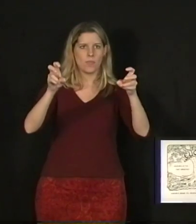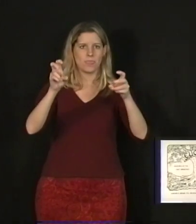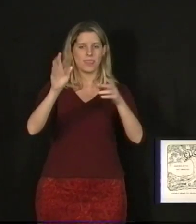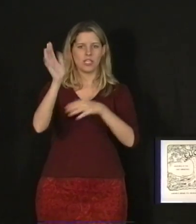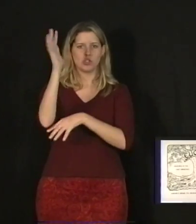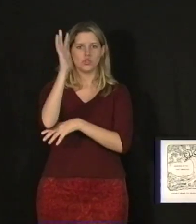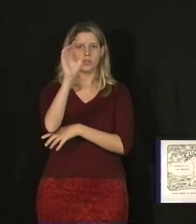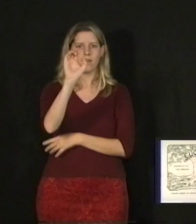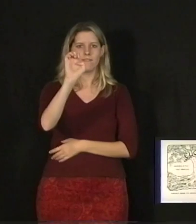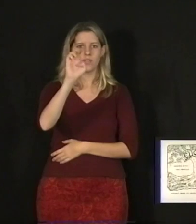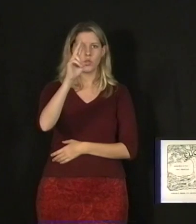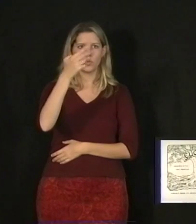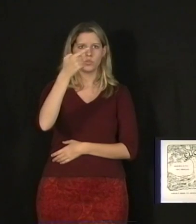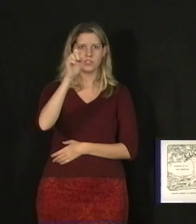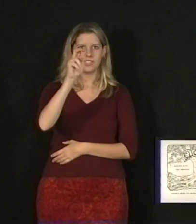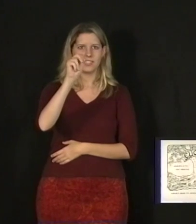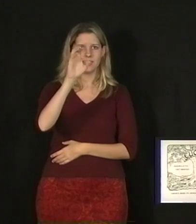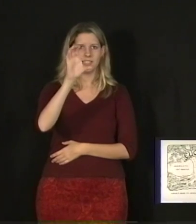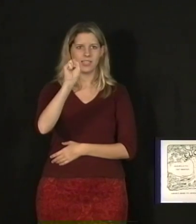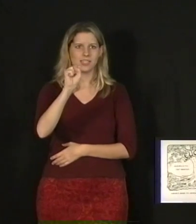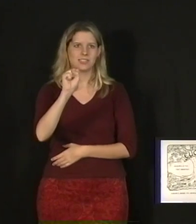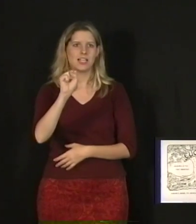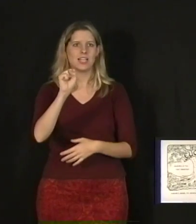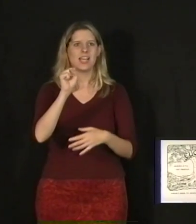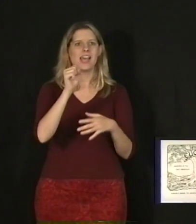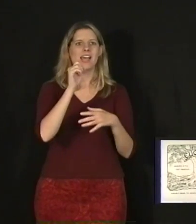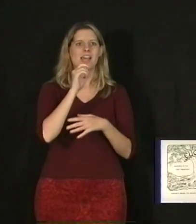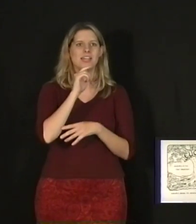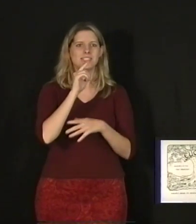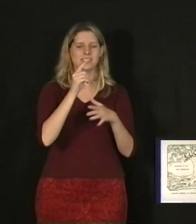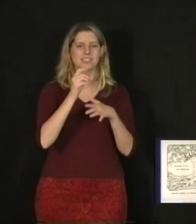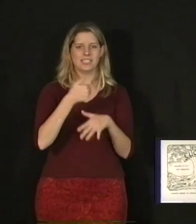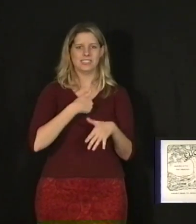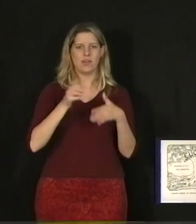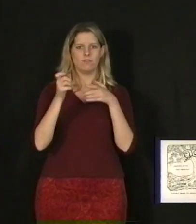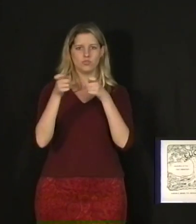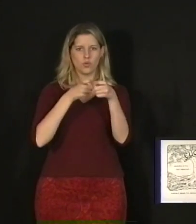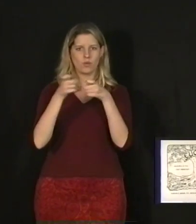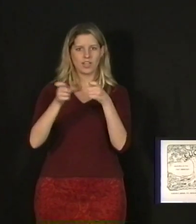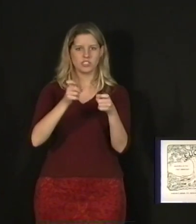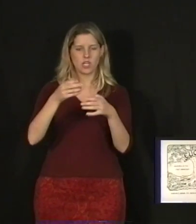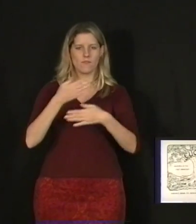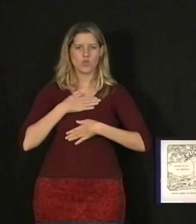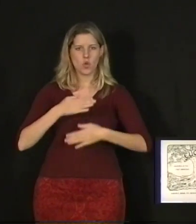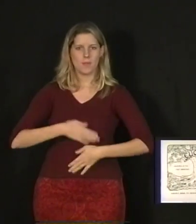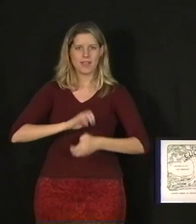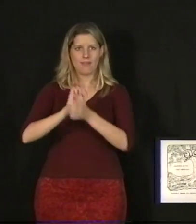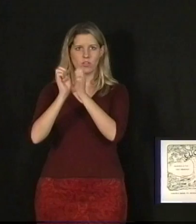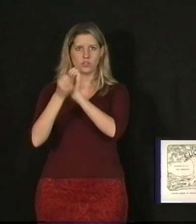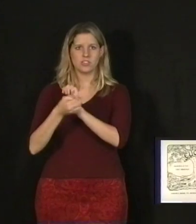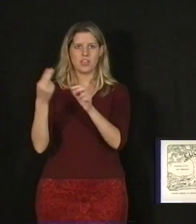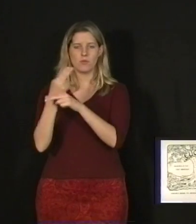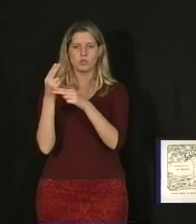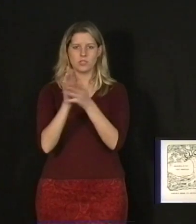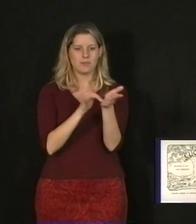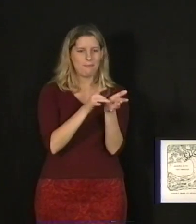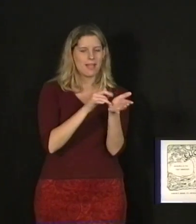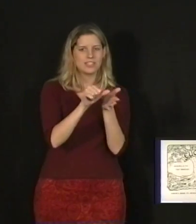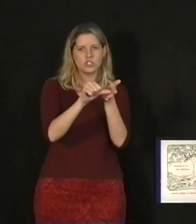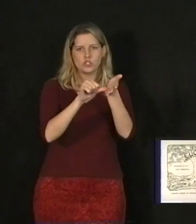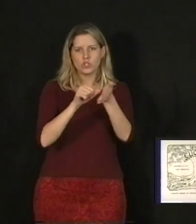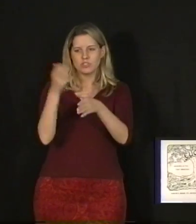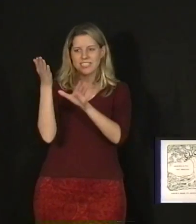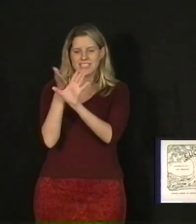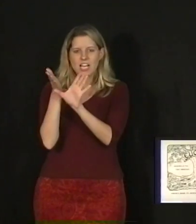the tree of eugenics. Eugenics is the self-direction of human evolution. They're going to use medicine,